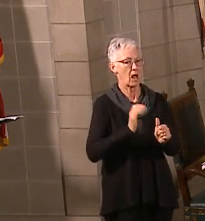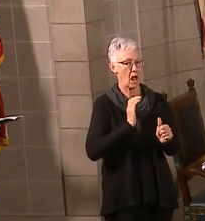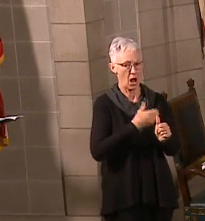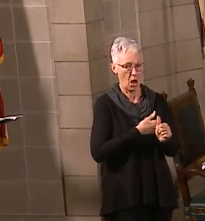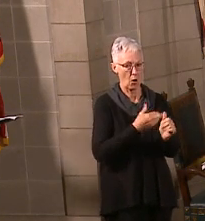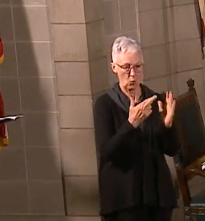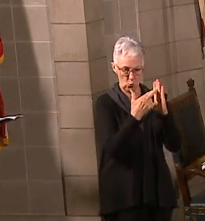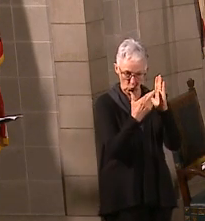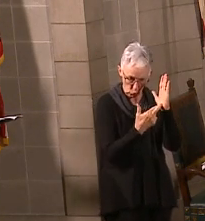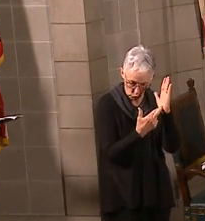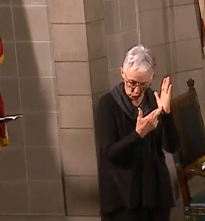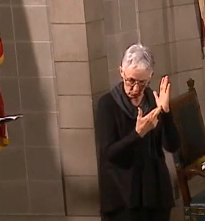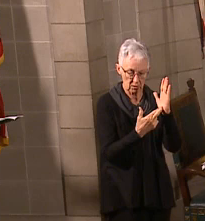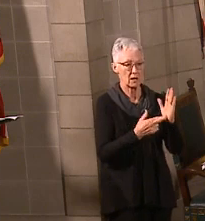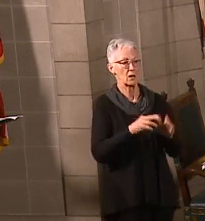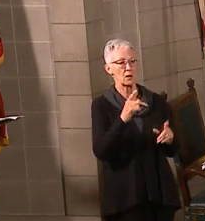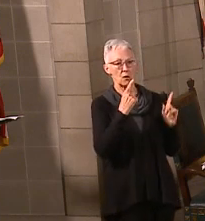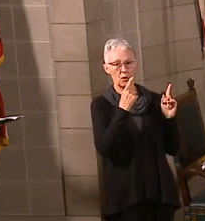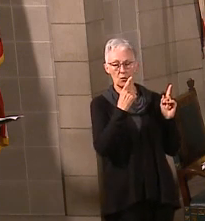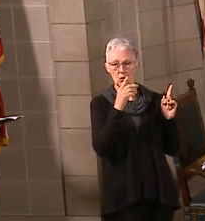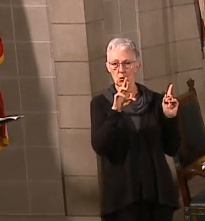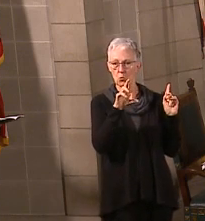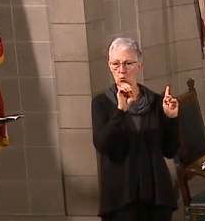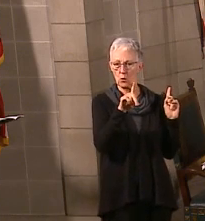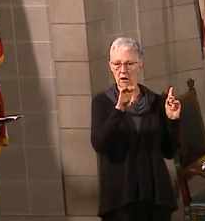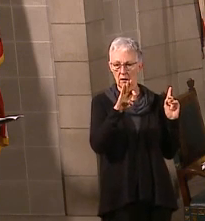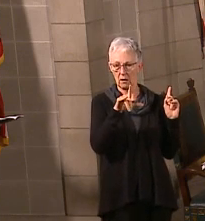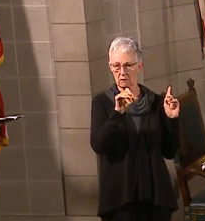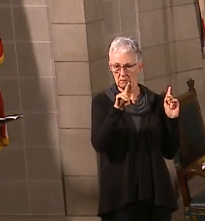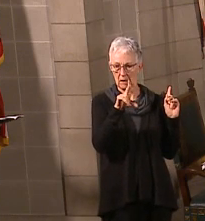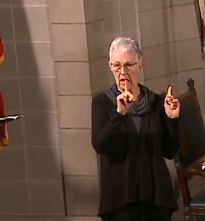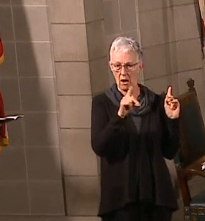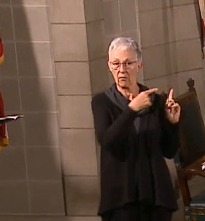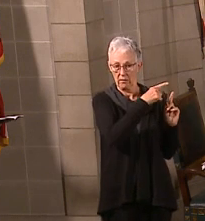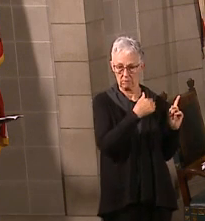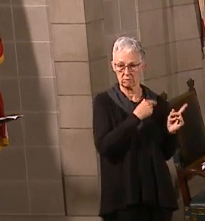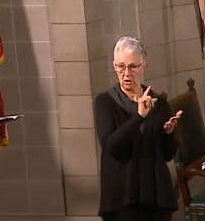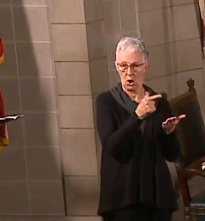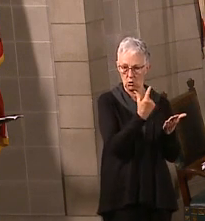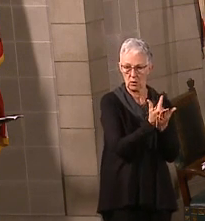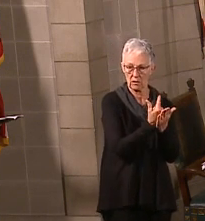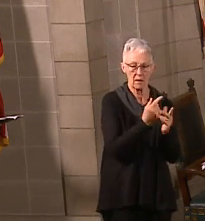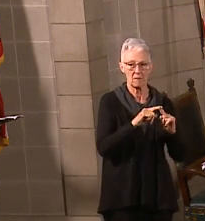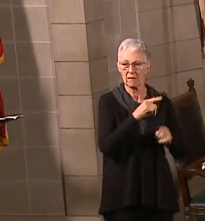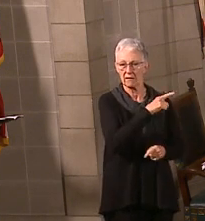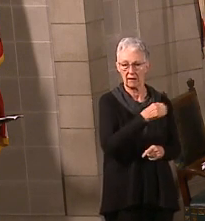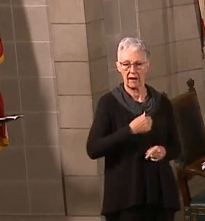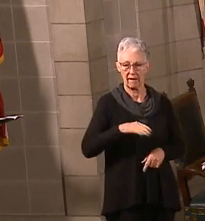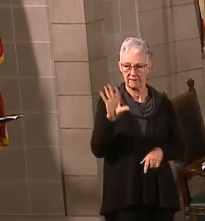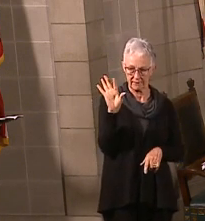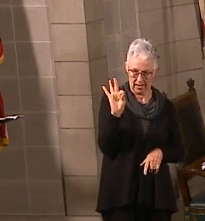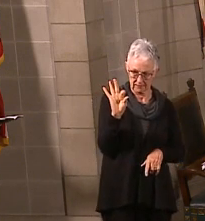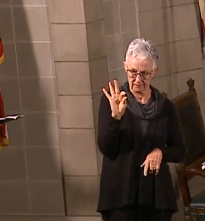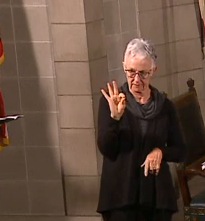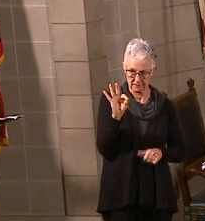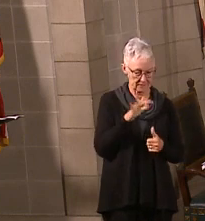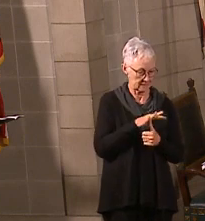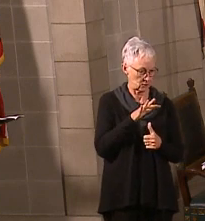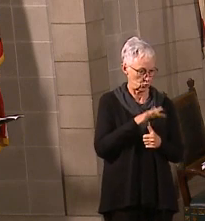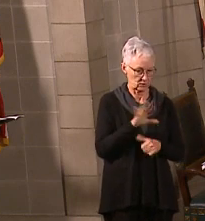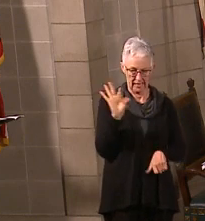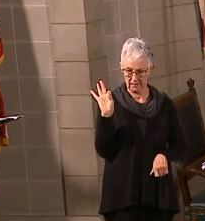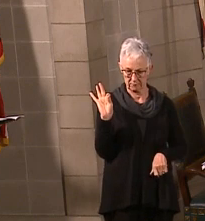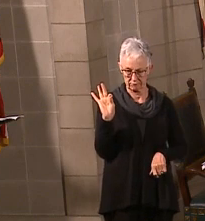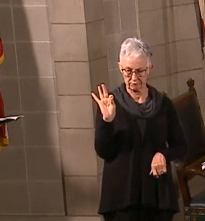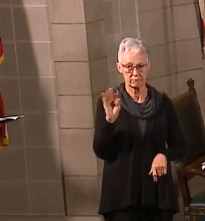Red Cloud had a graduation ceremony, but they only had 9 seniors. So they just had those 9 students, and all the audience was in their